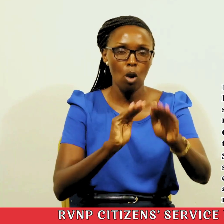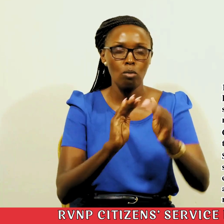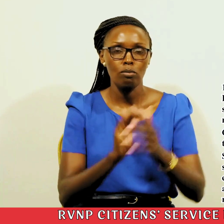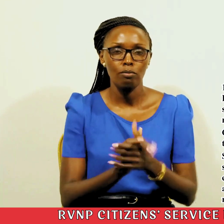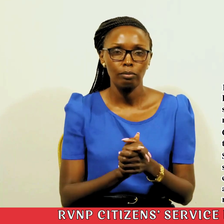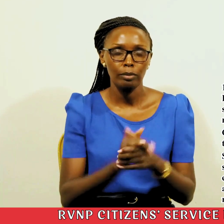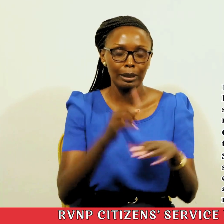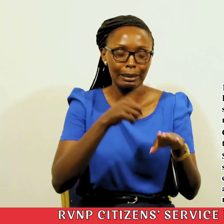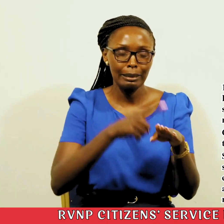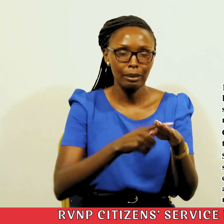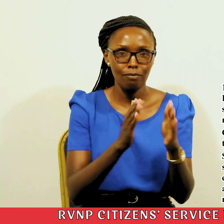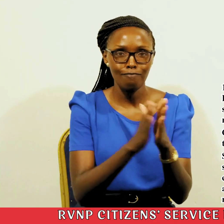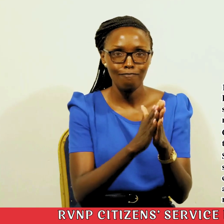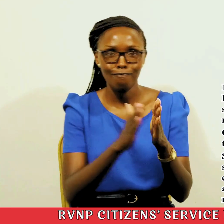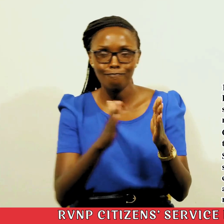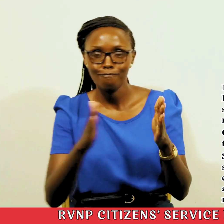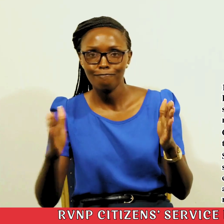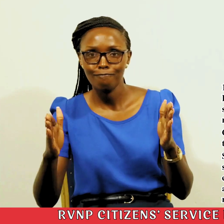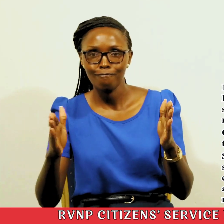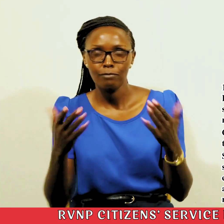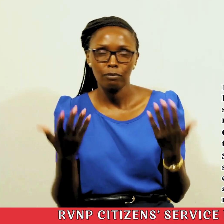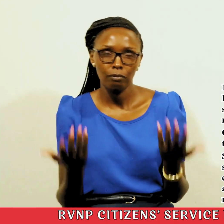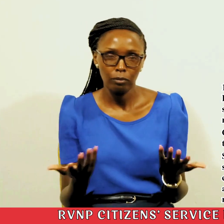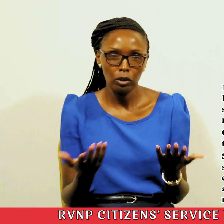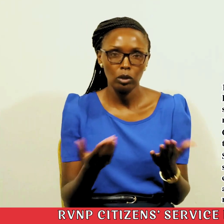is as per course requirement.